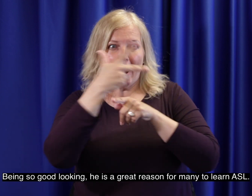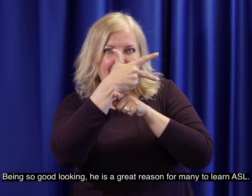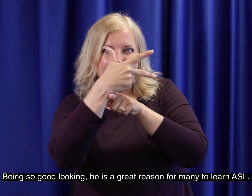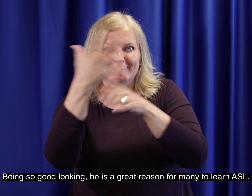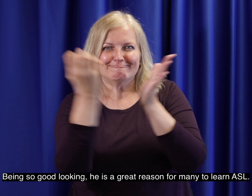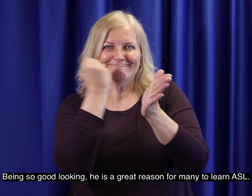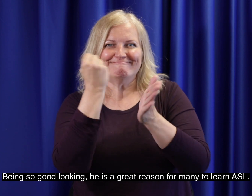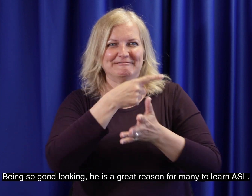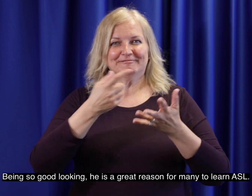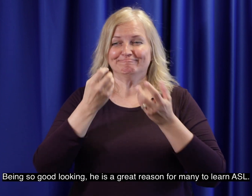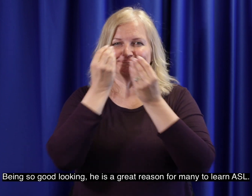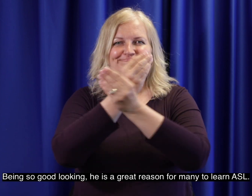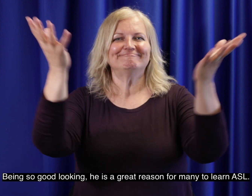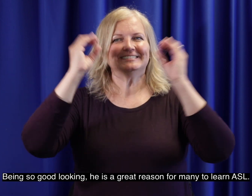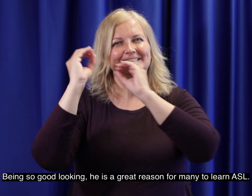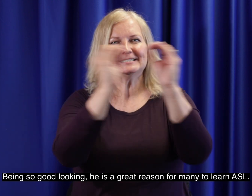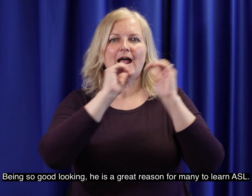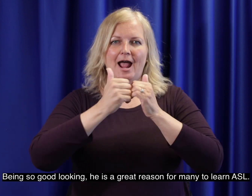good-looking, he is a great reason for many to learn ASL.